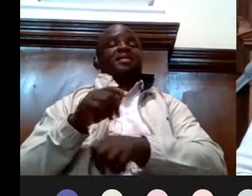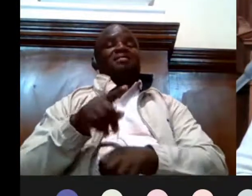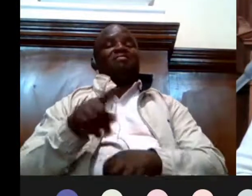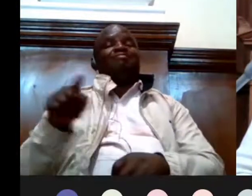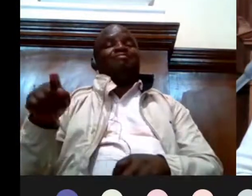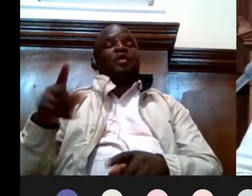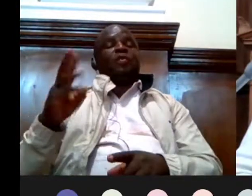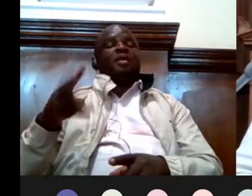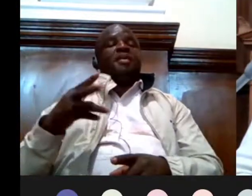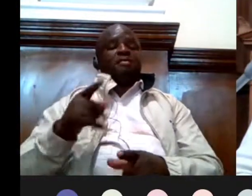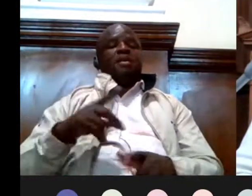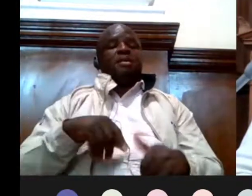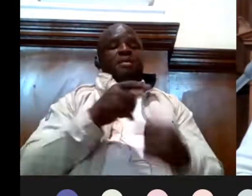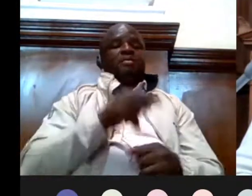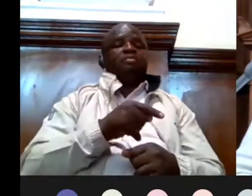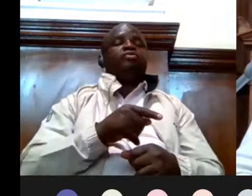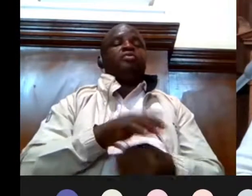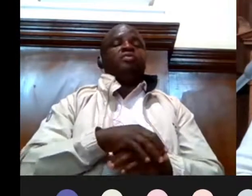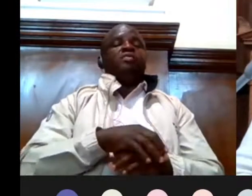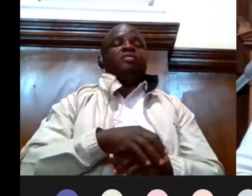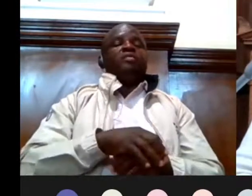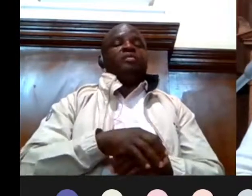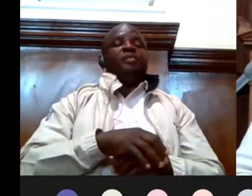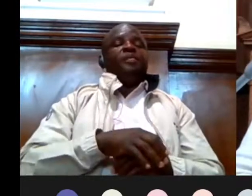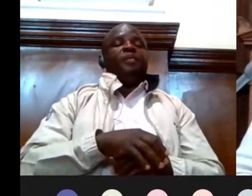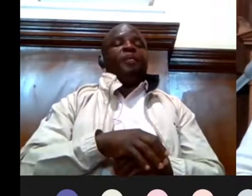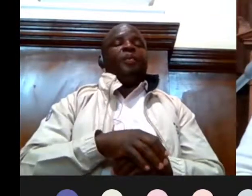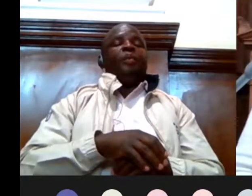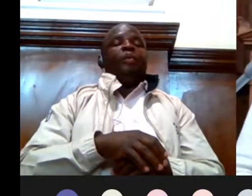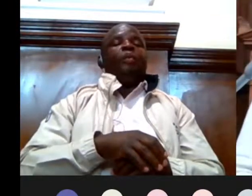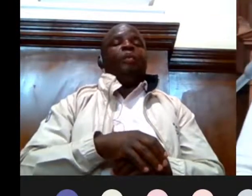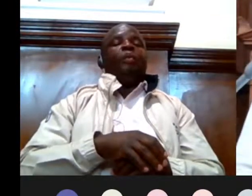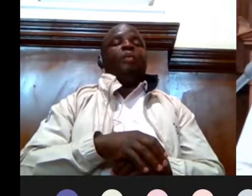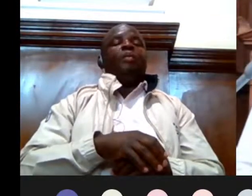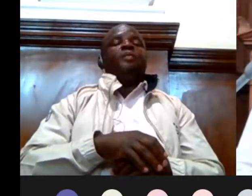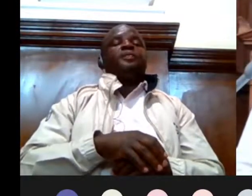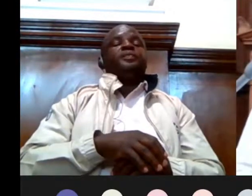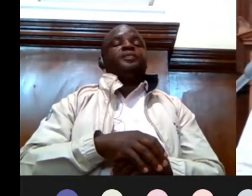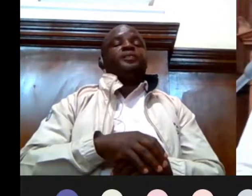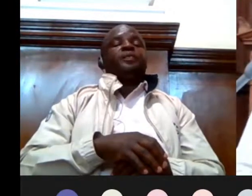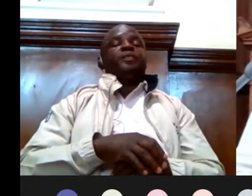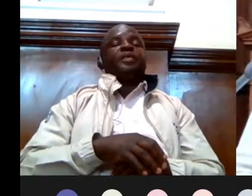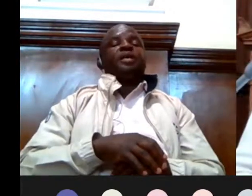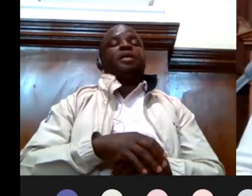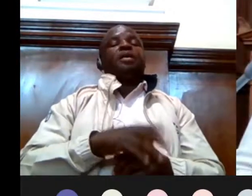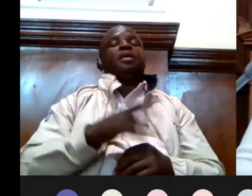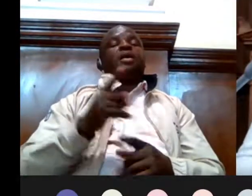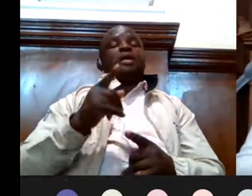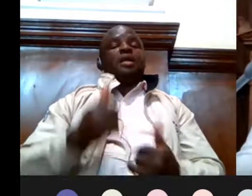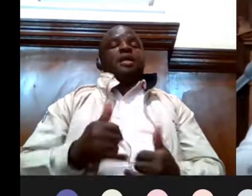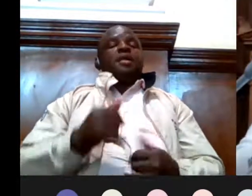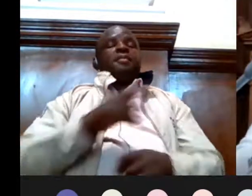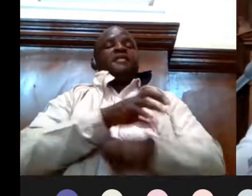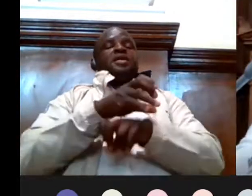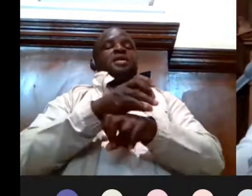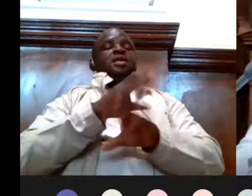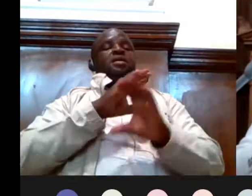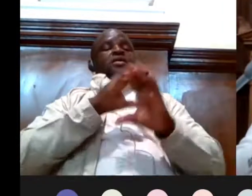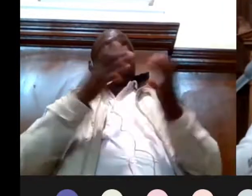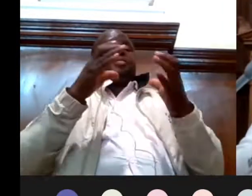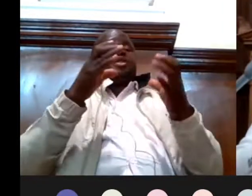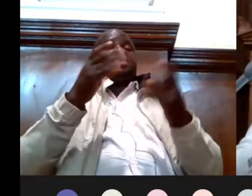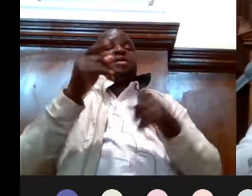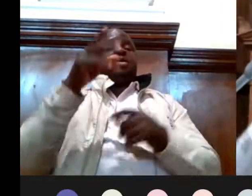women must live and make a life. According to the provincial police commissioner, when